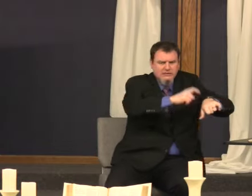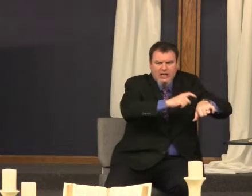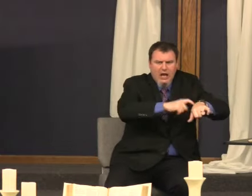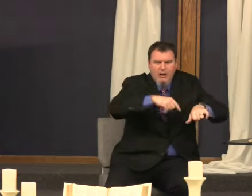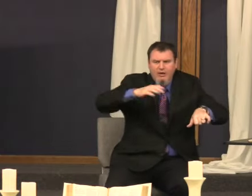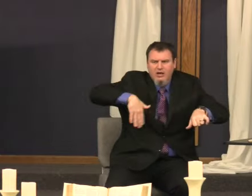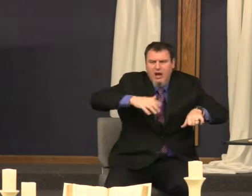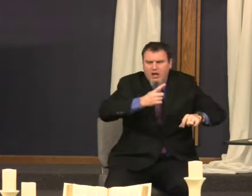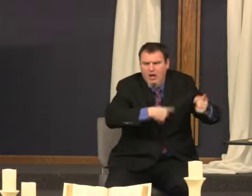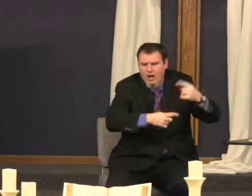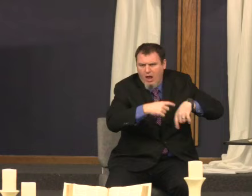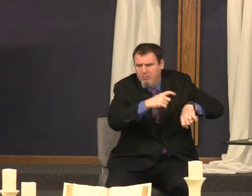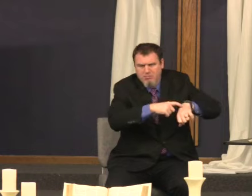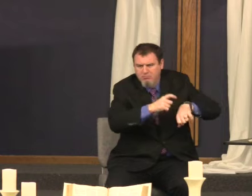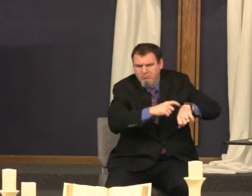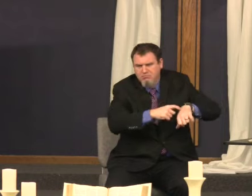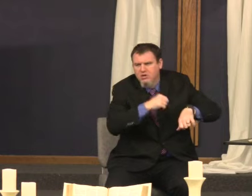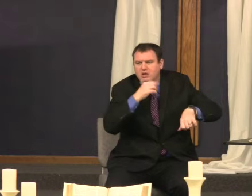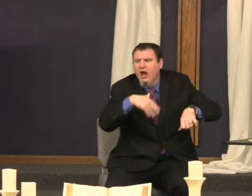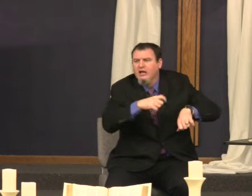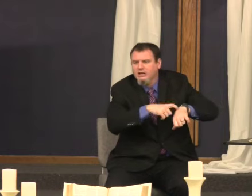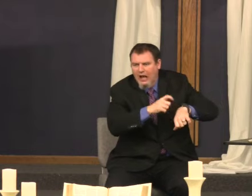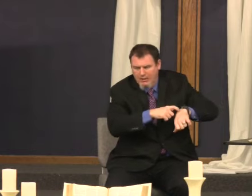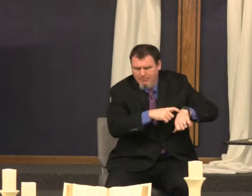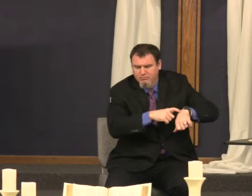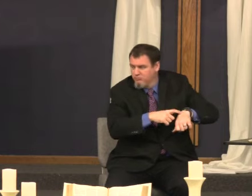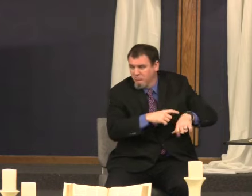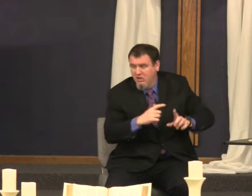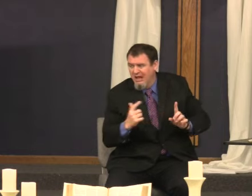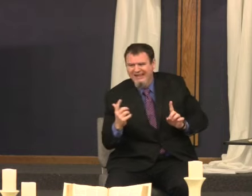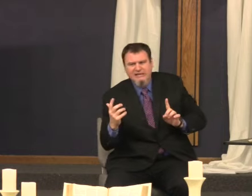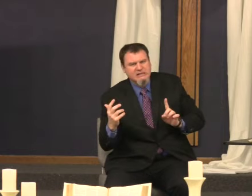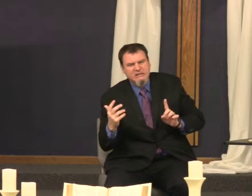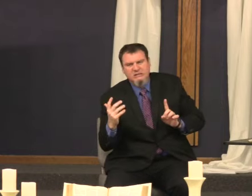John said the time had not come for him.